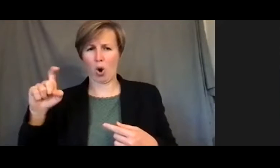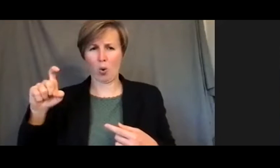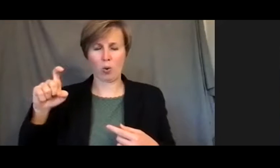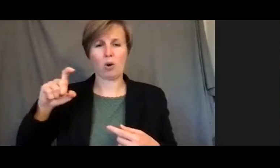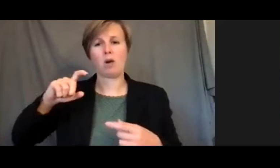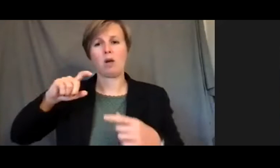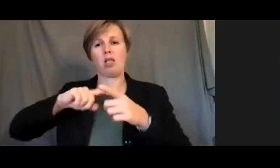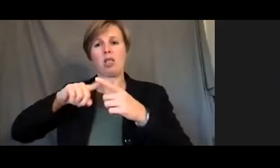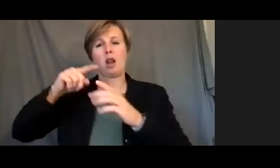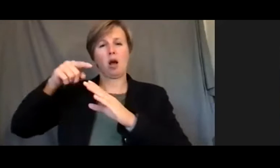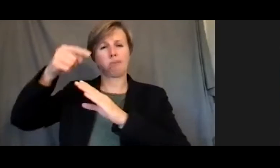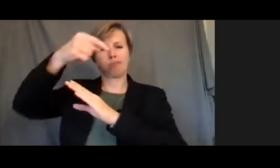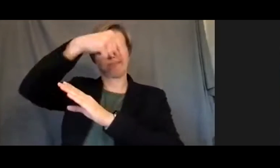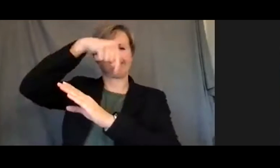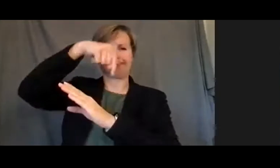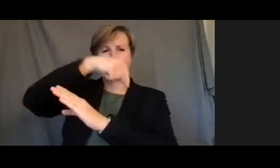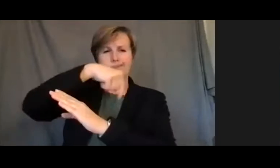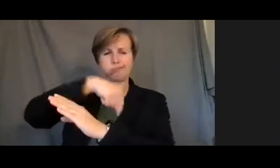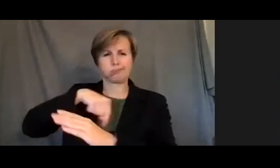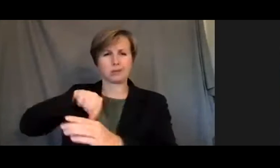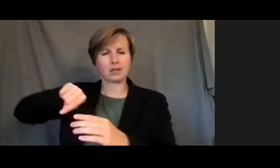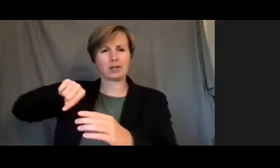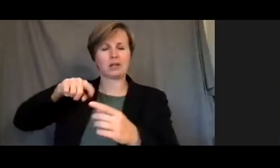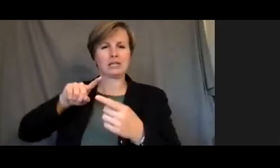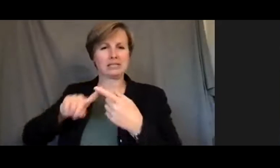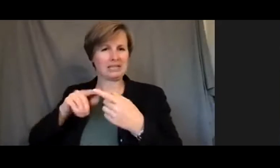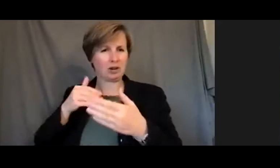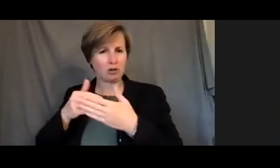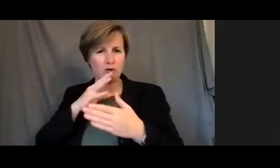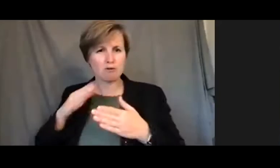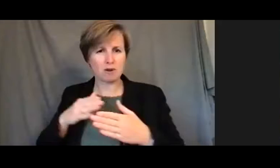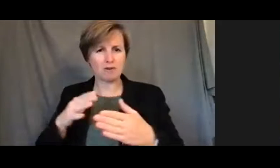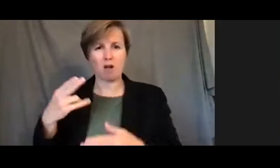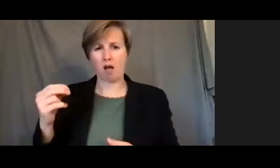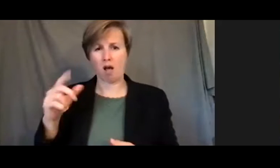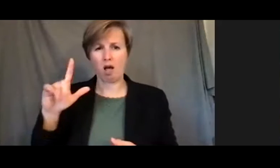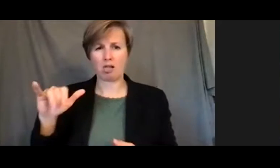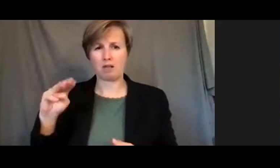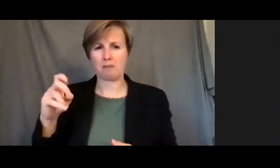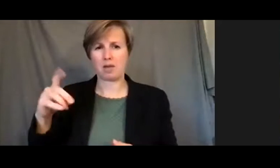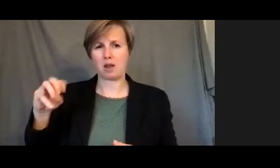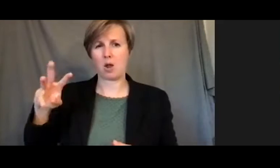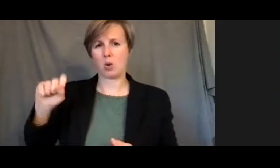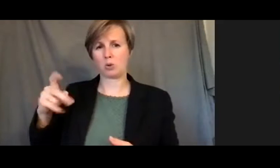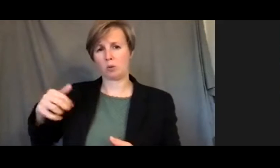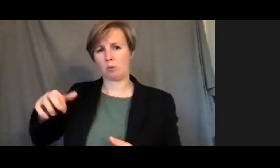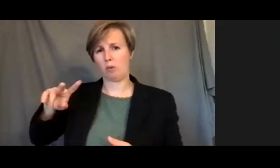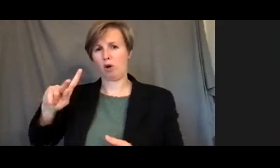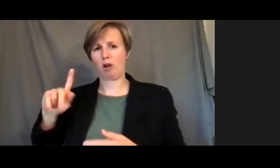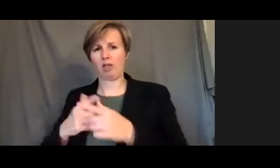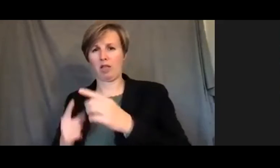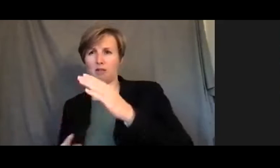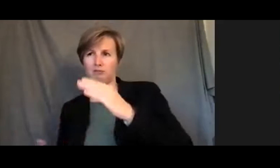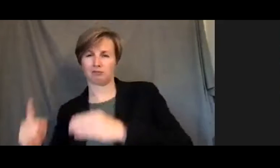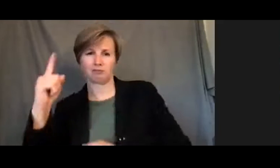comes back towards the river, across the Huntley Meadows Park, and up Route 1, both sides of